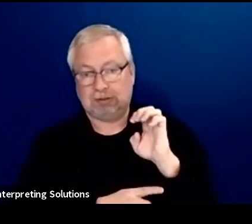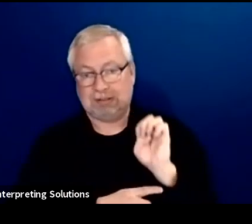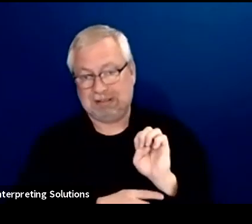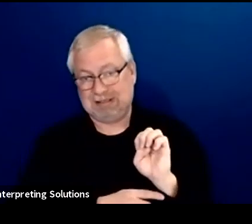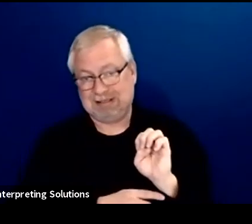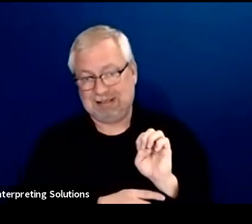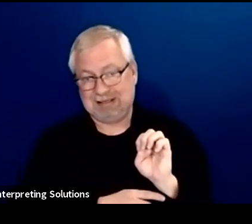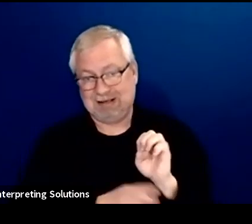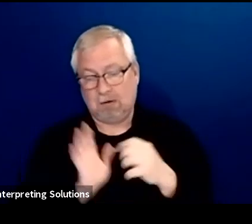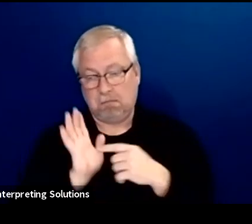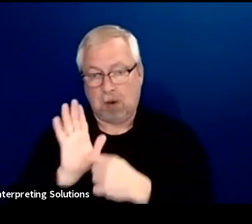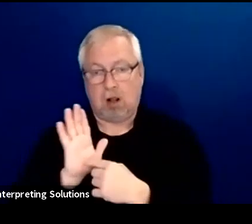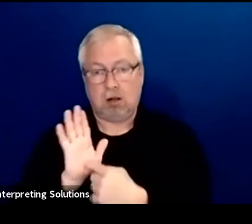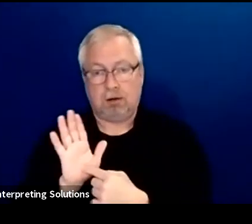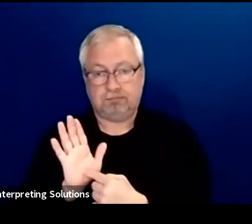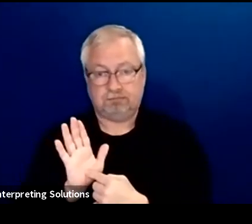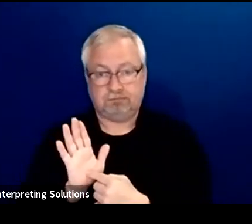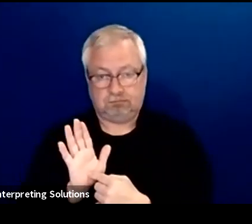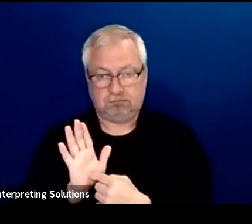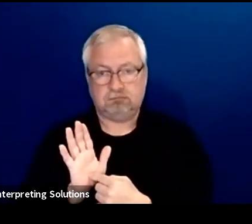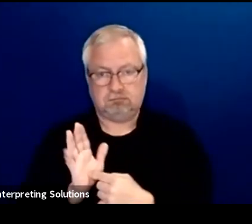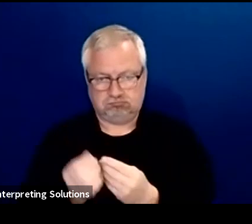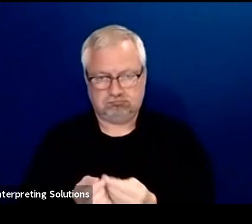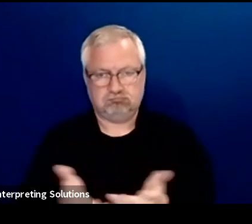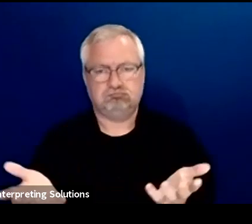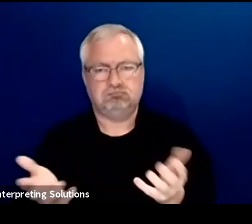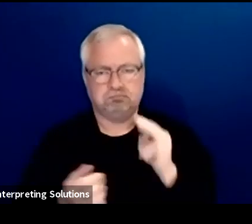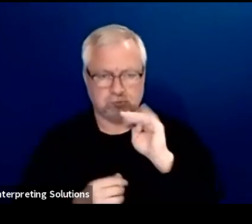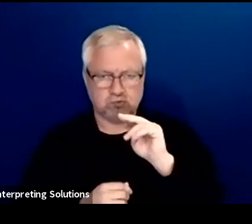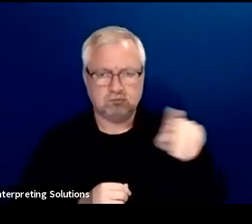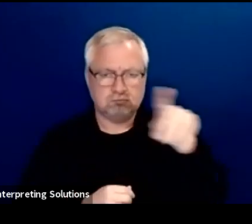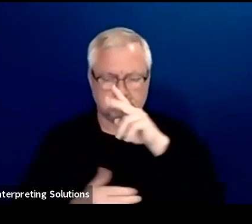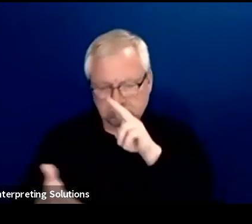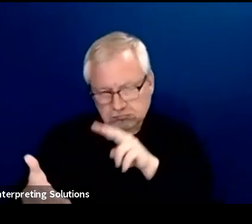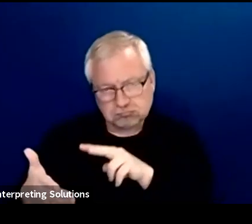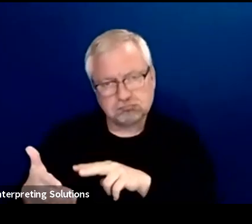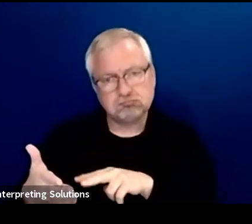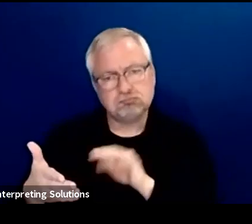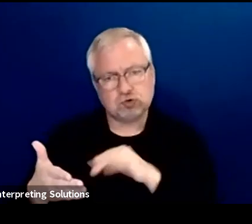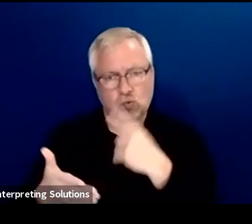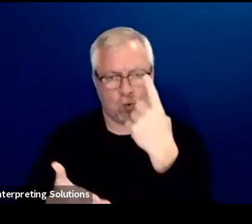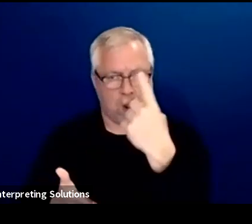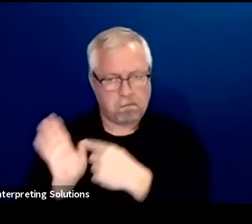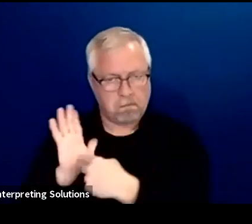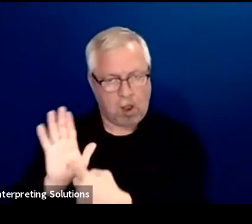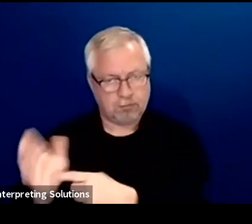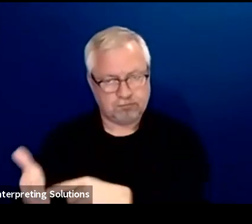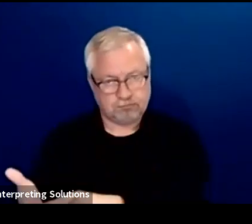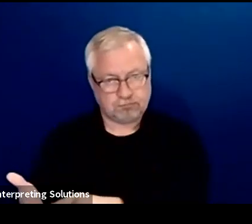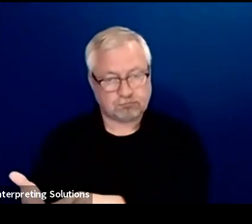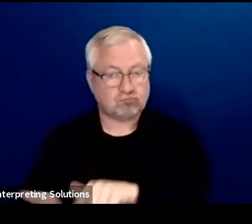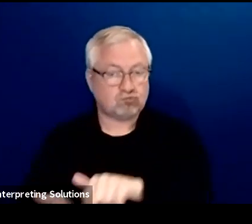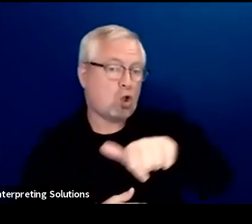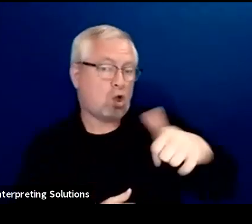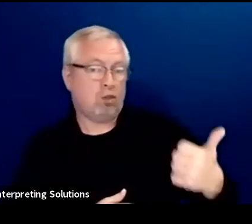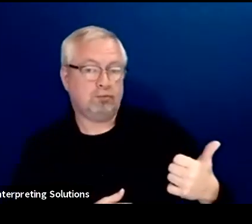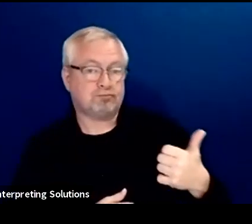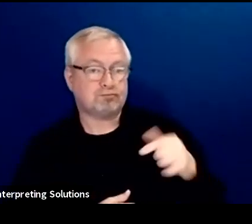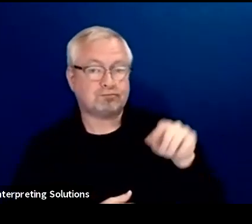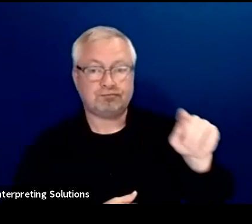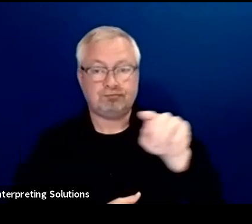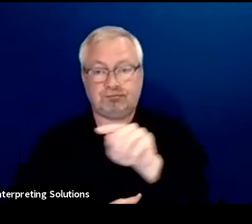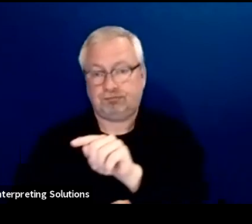are listening, looking at that model or others, I would have, in retrospect, made many of the same social distancing moves